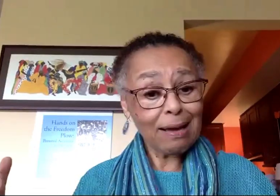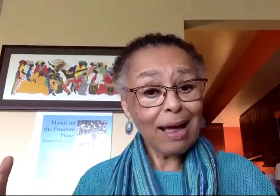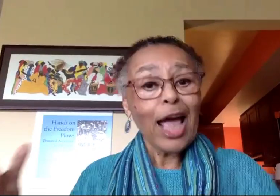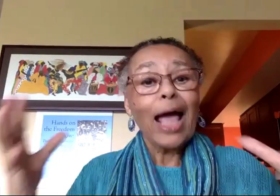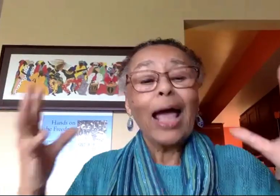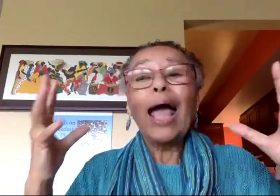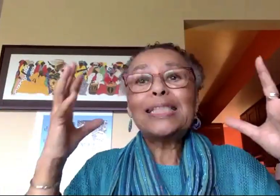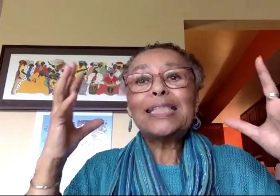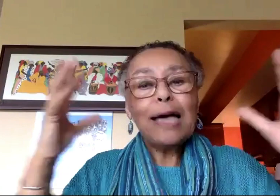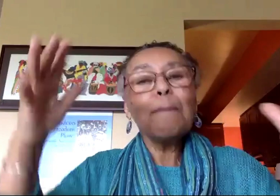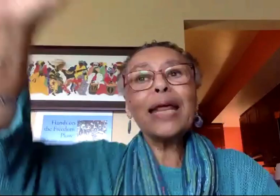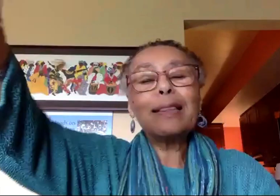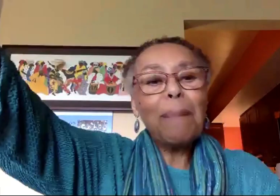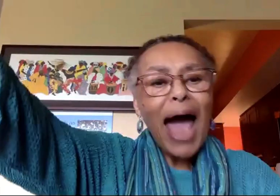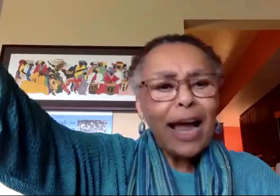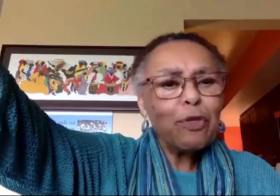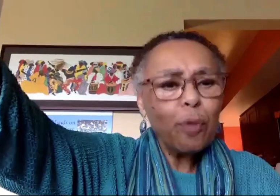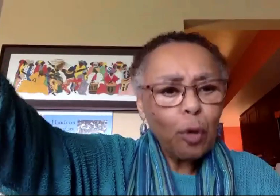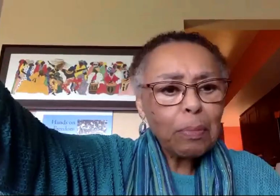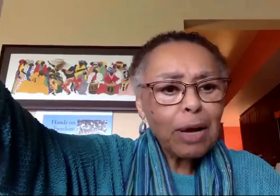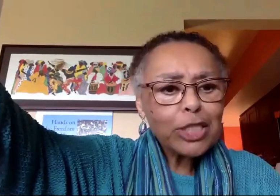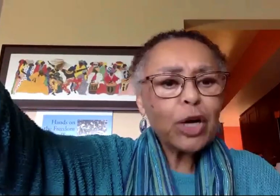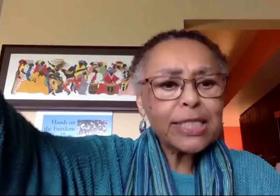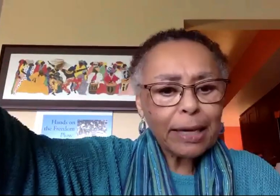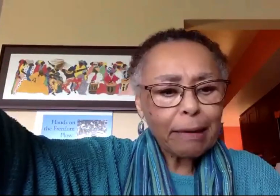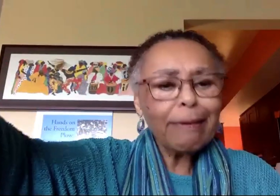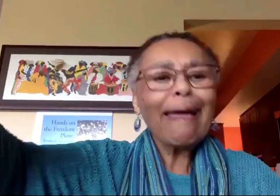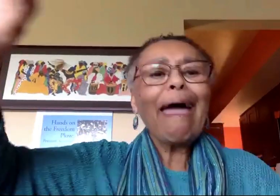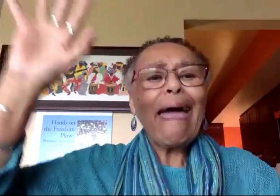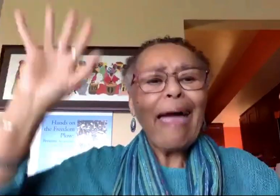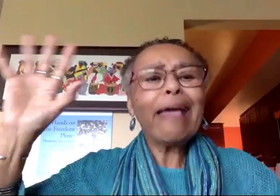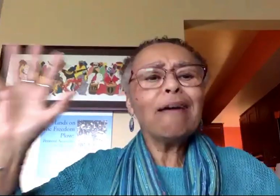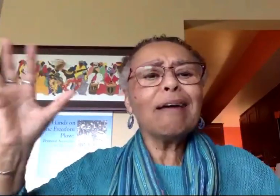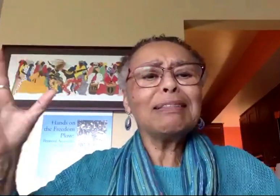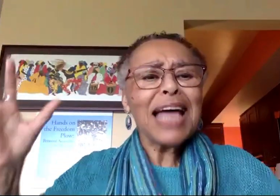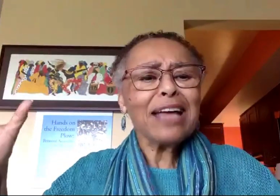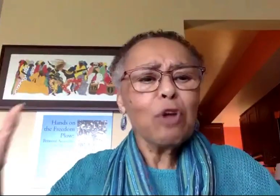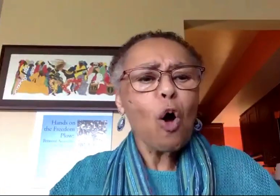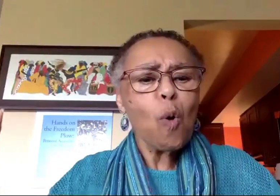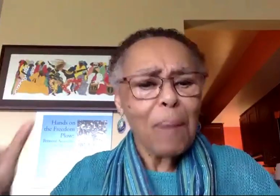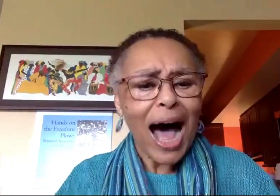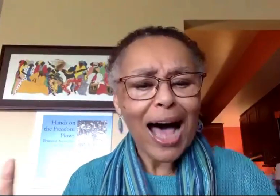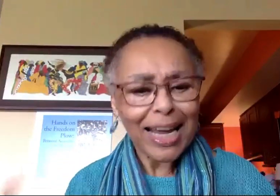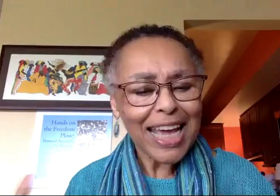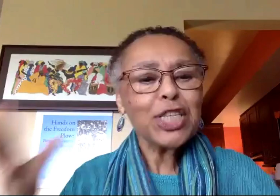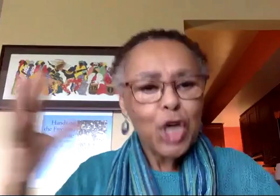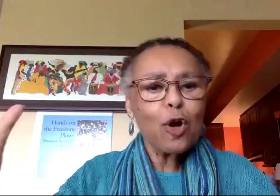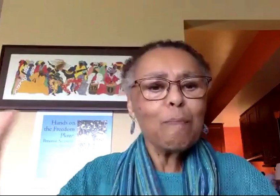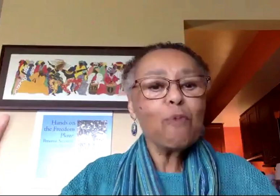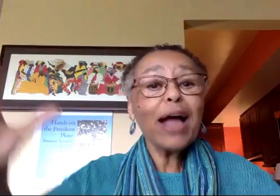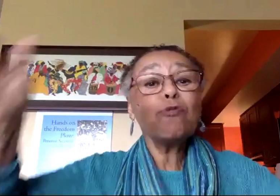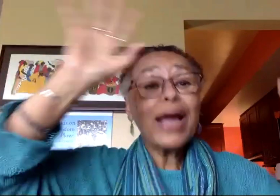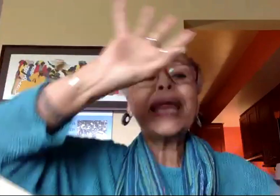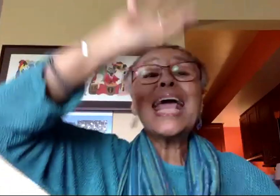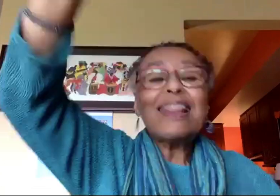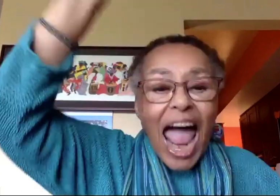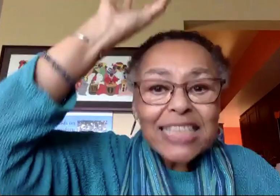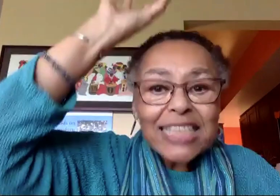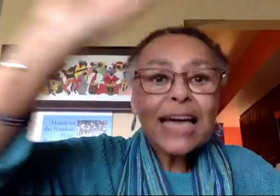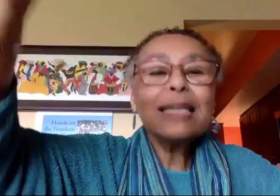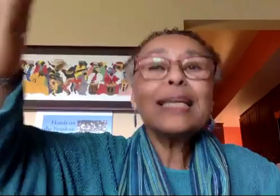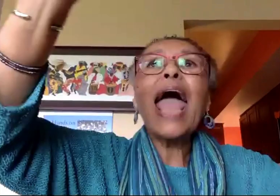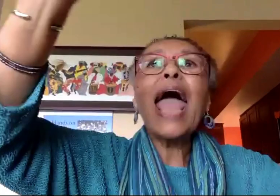suddenly, somebody at the back of the room starts singing, ain't gonna let nobody turn me right.